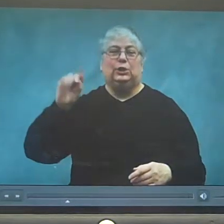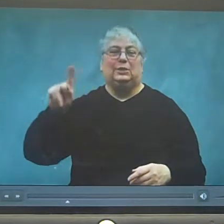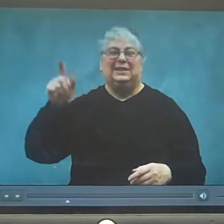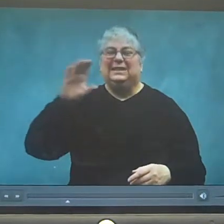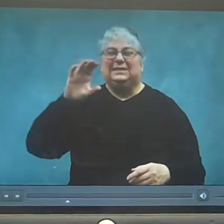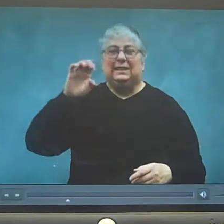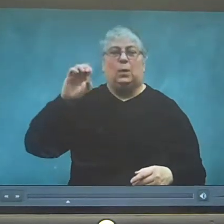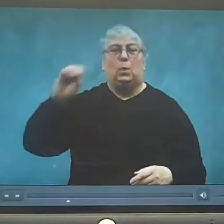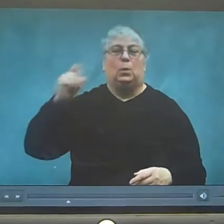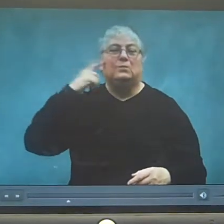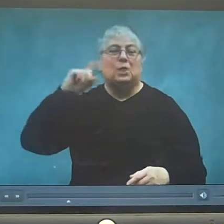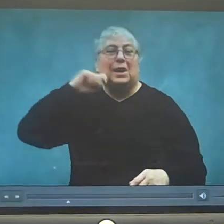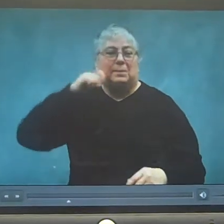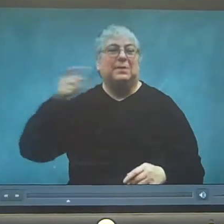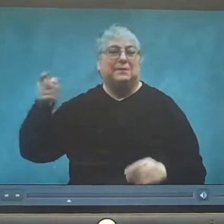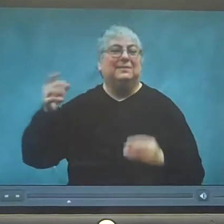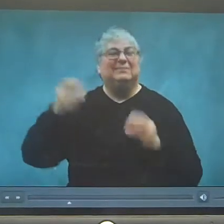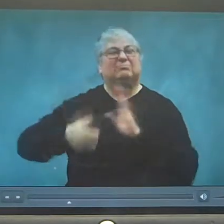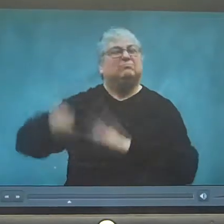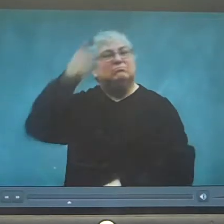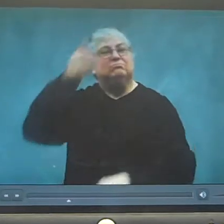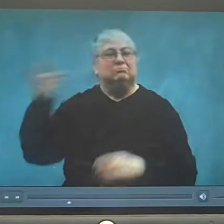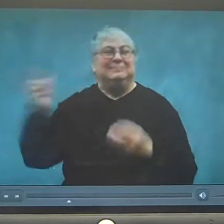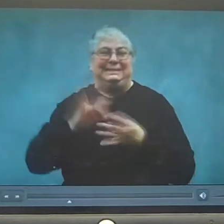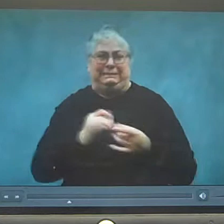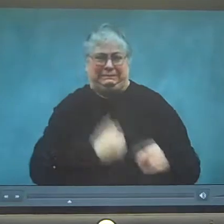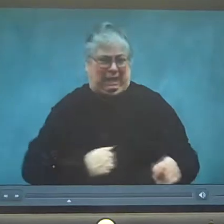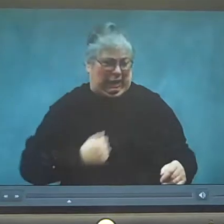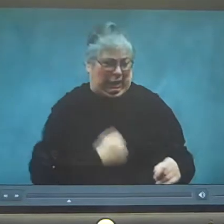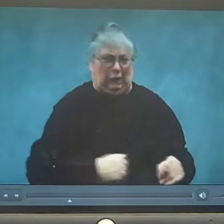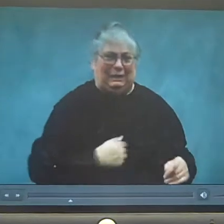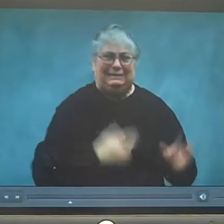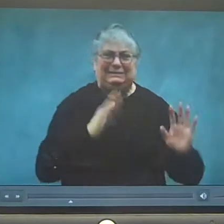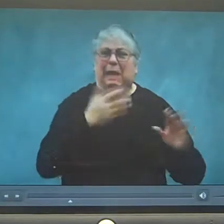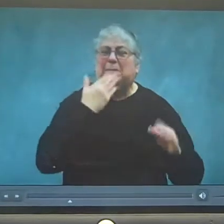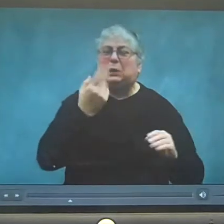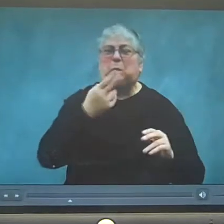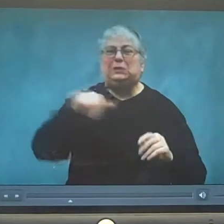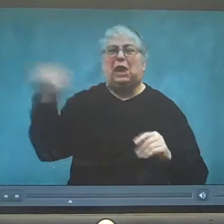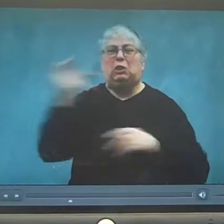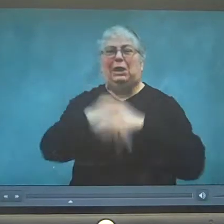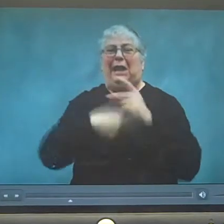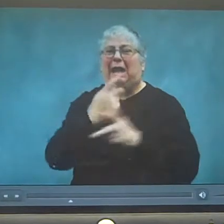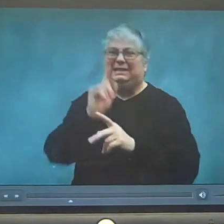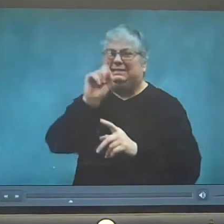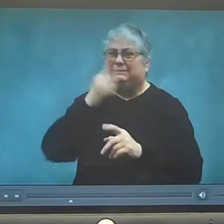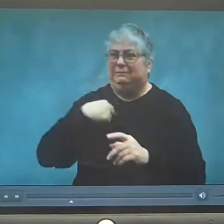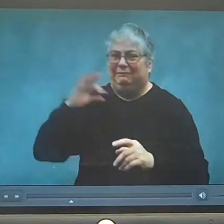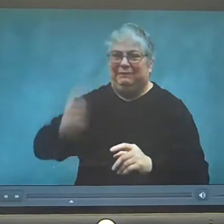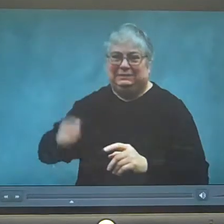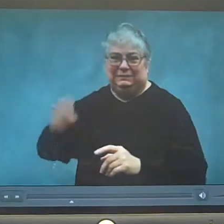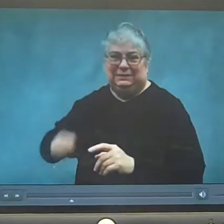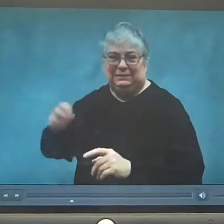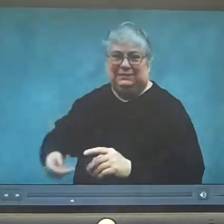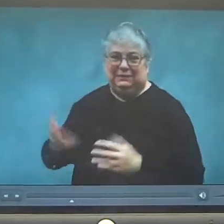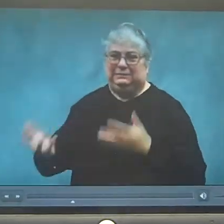And Timothy, who was the CEO of Apple, he reached out to his customers complaining, and